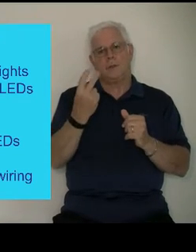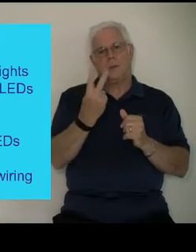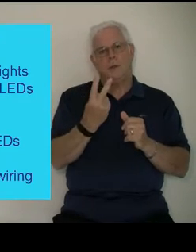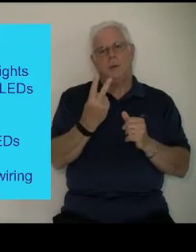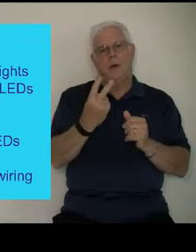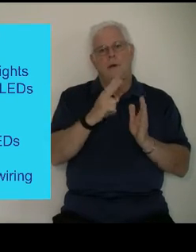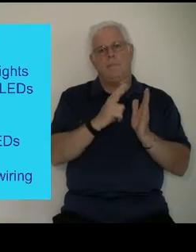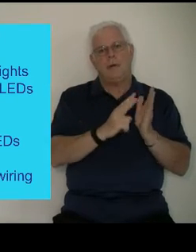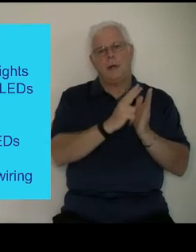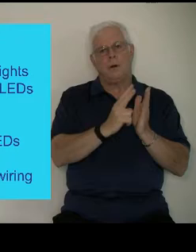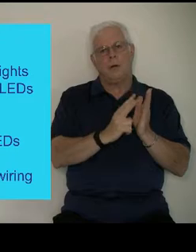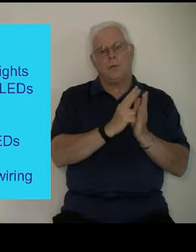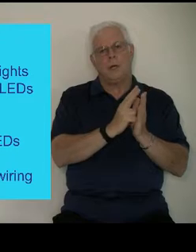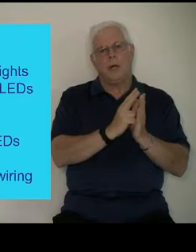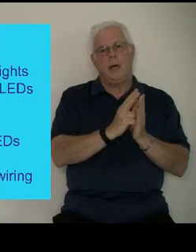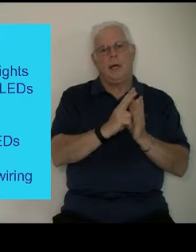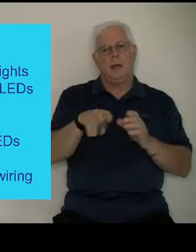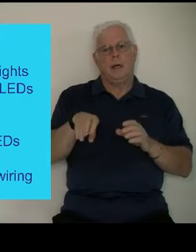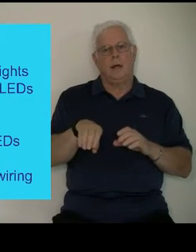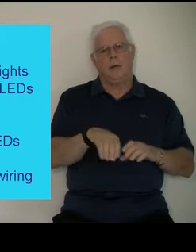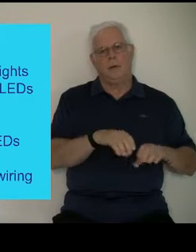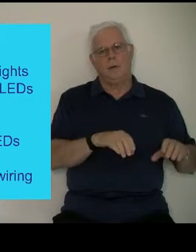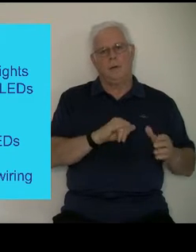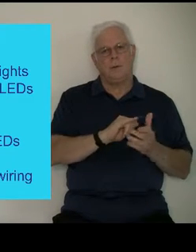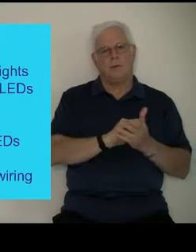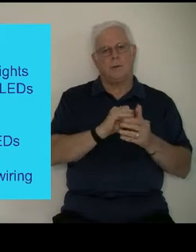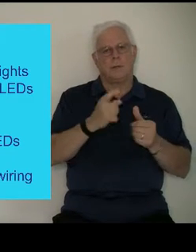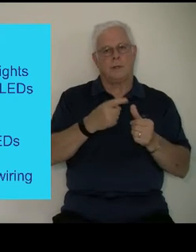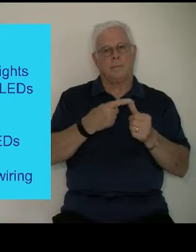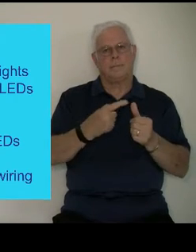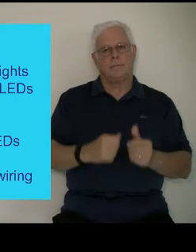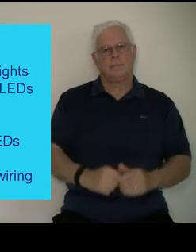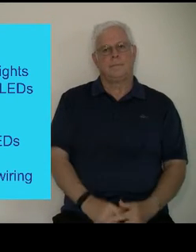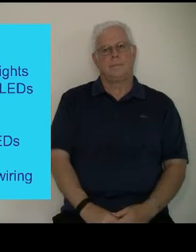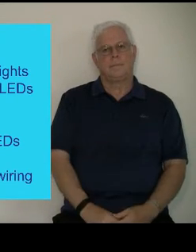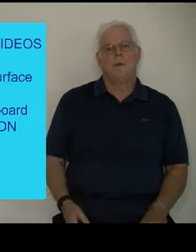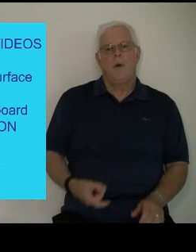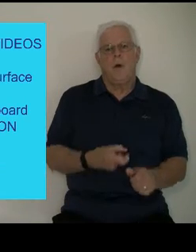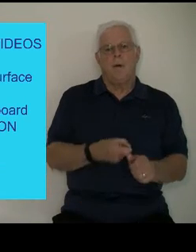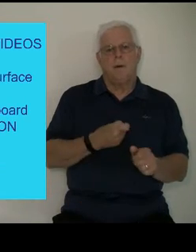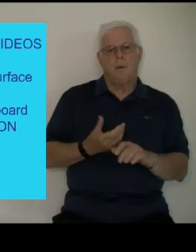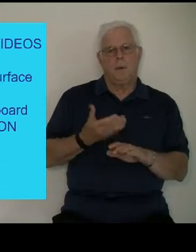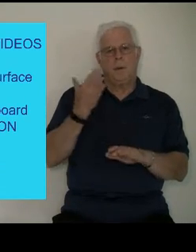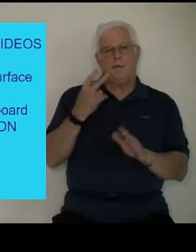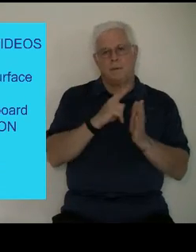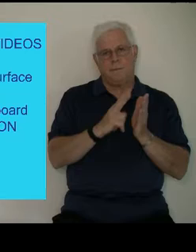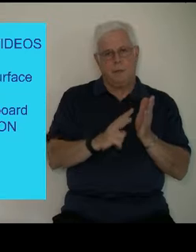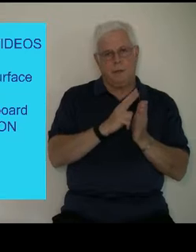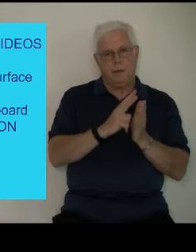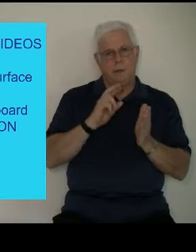two videos and do those first. From the previous videos,